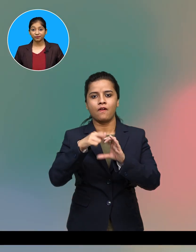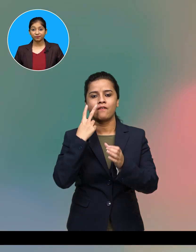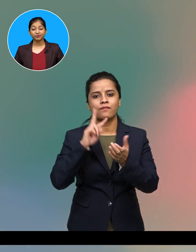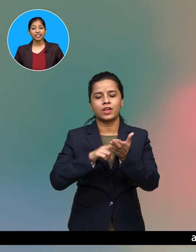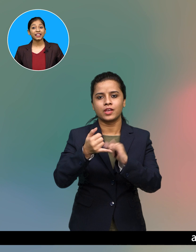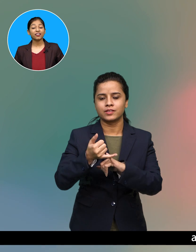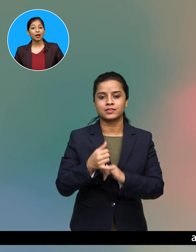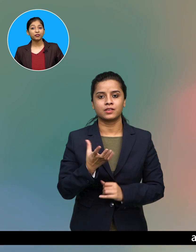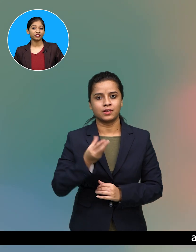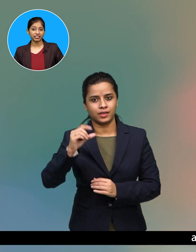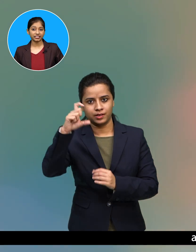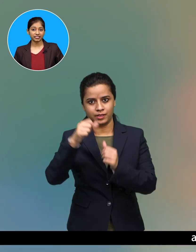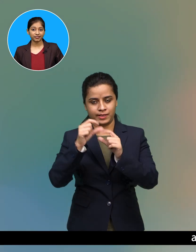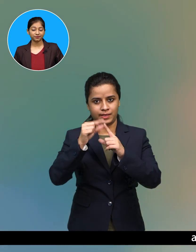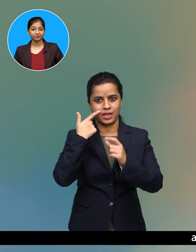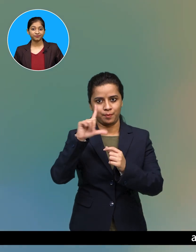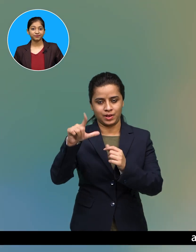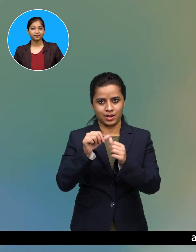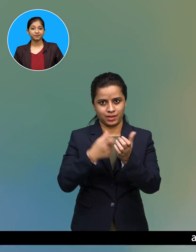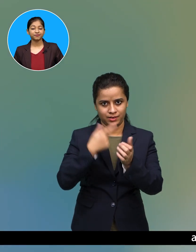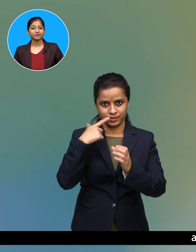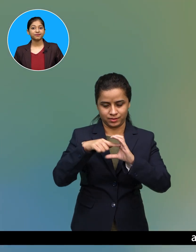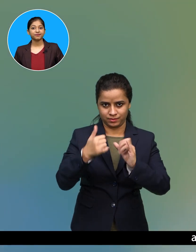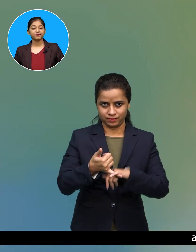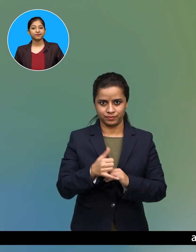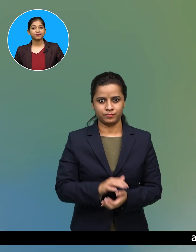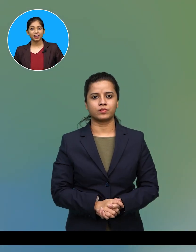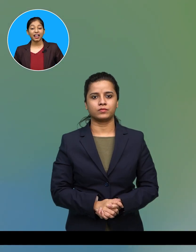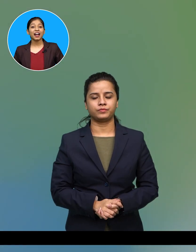veins, and capillaries.